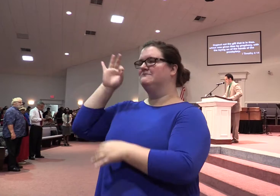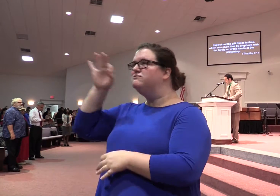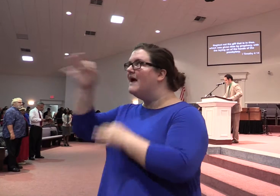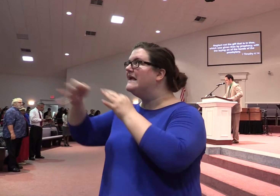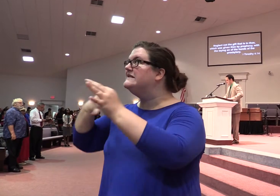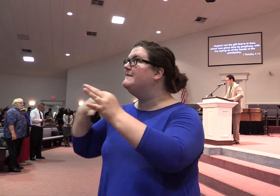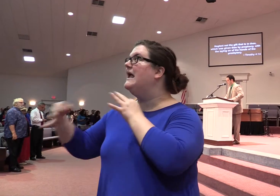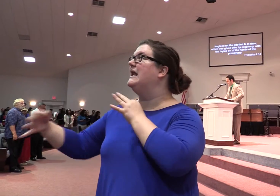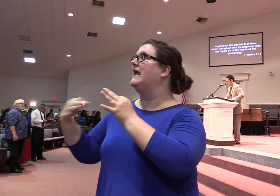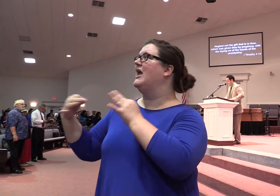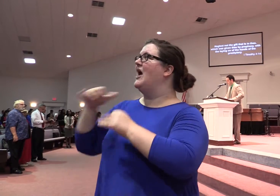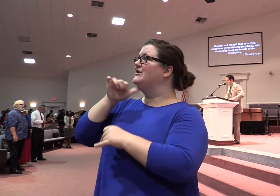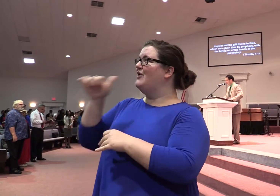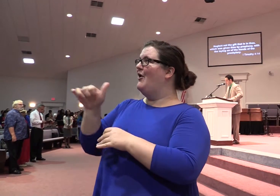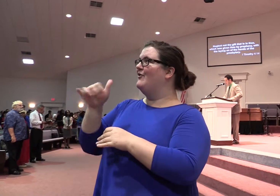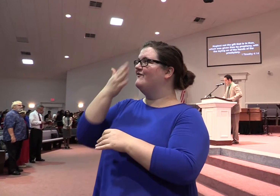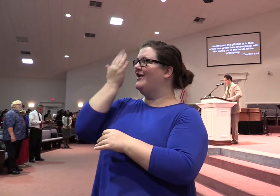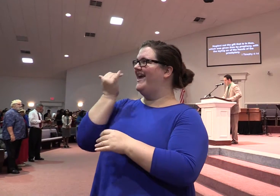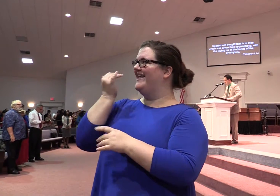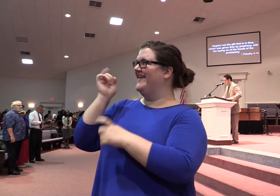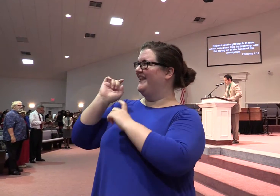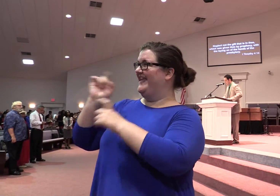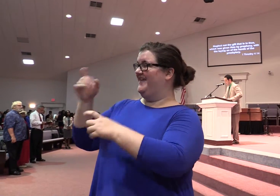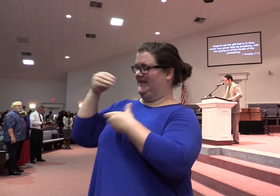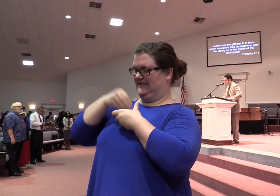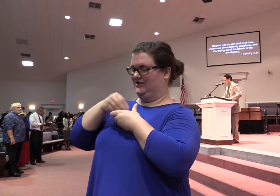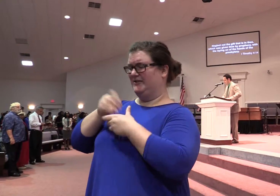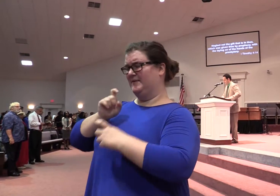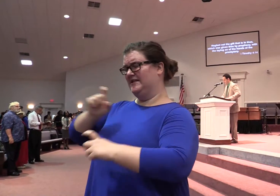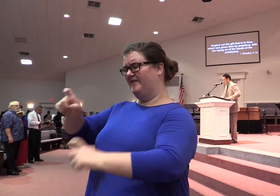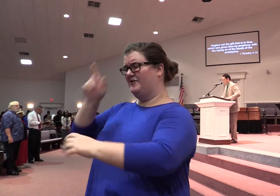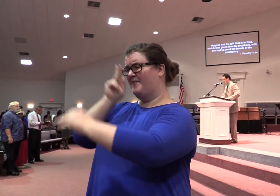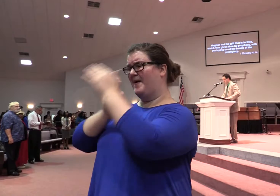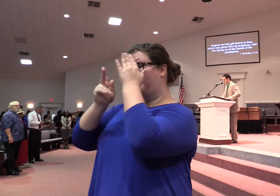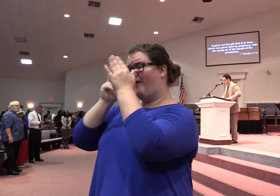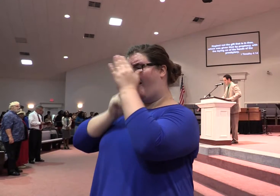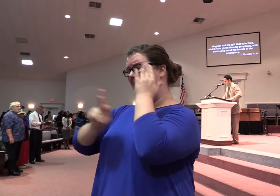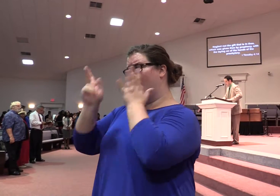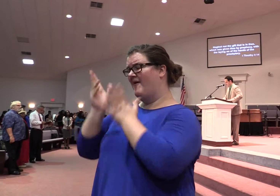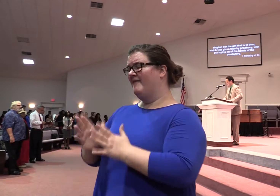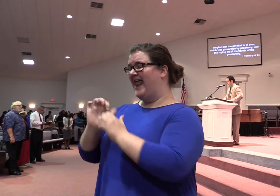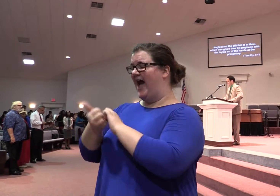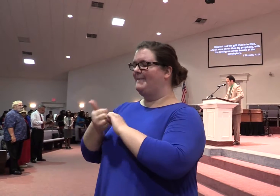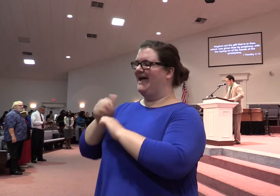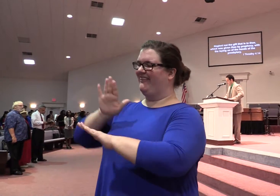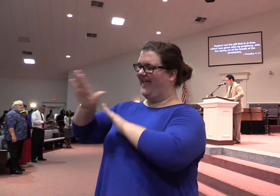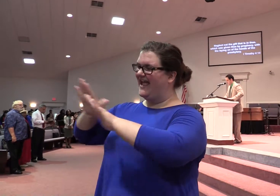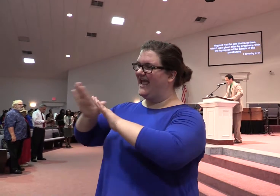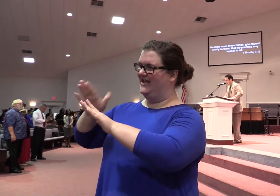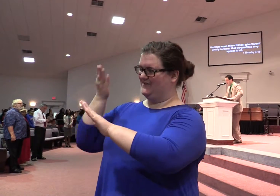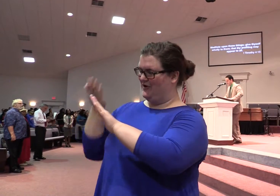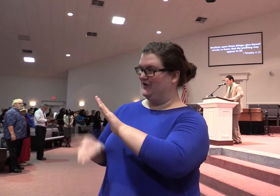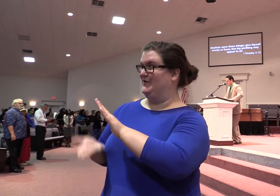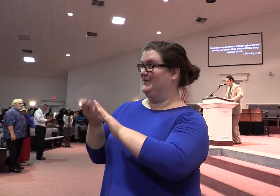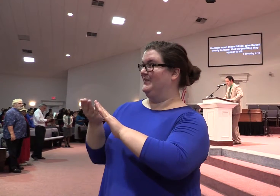Neglect not the gift that is in thee, which was given thee by prophecy with the laying on of the hands of the presbytery. Meditate